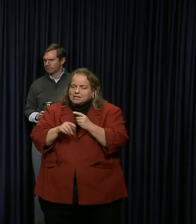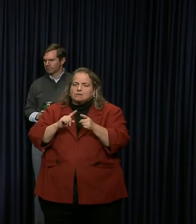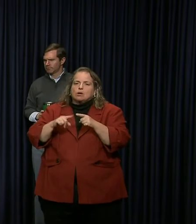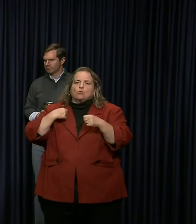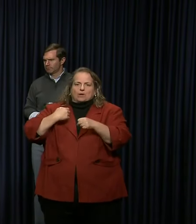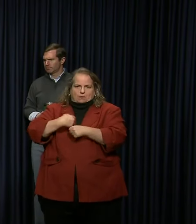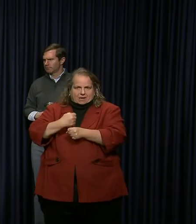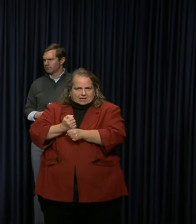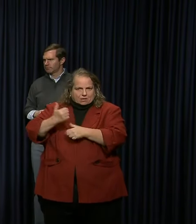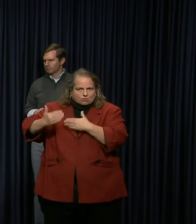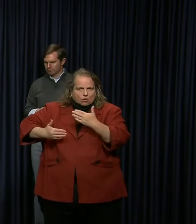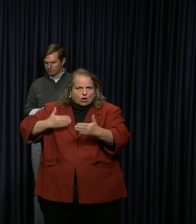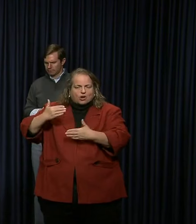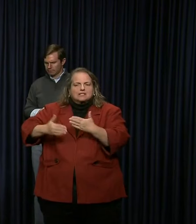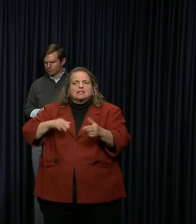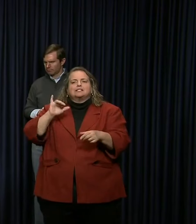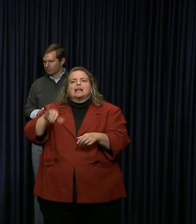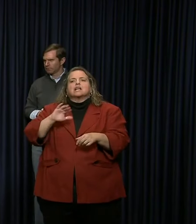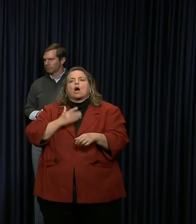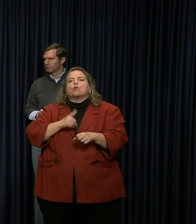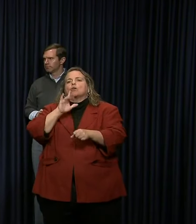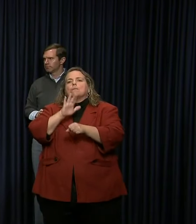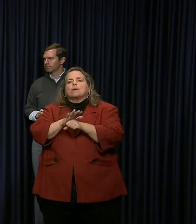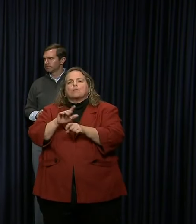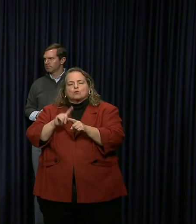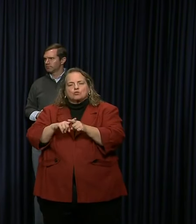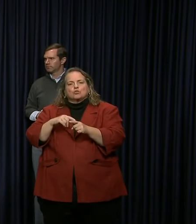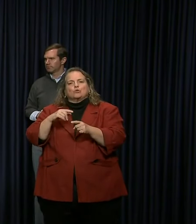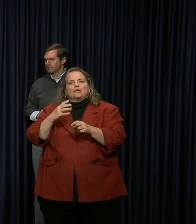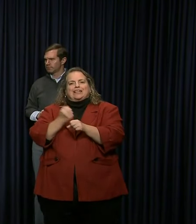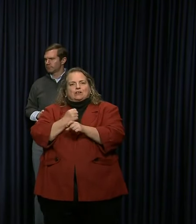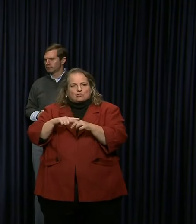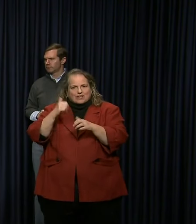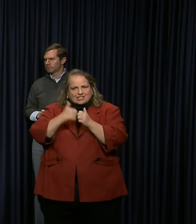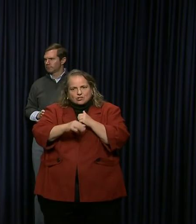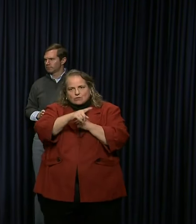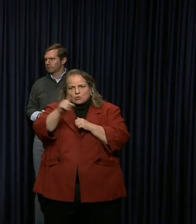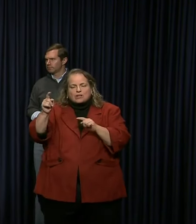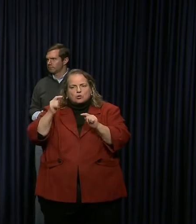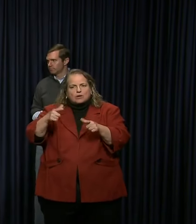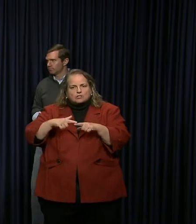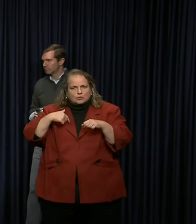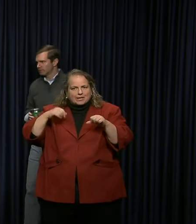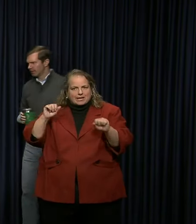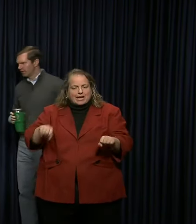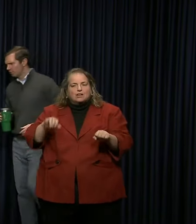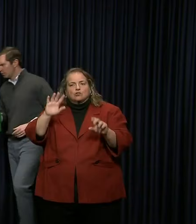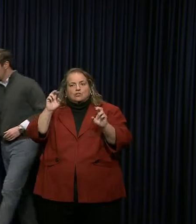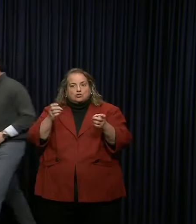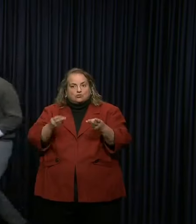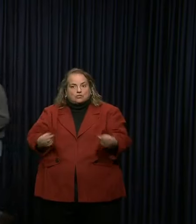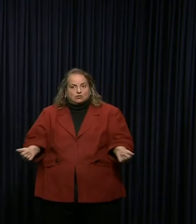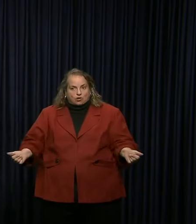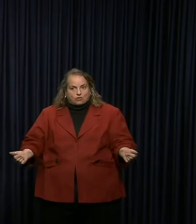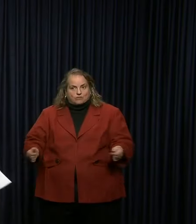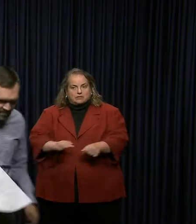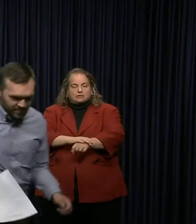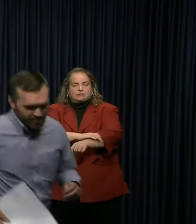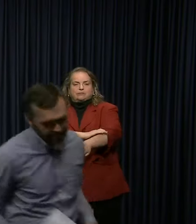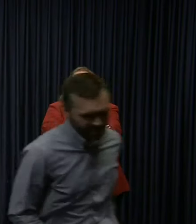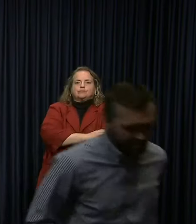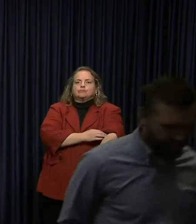making progress there, and it's our commitment to get to everybody as quickly as we can and get their issues resolved. Thank you, Governor.